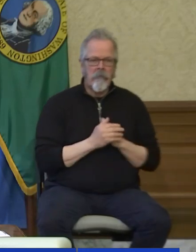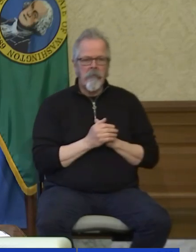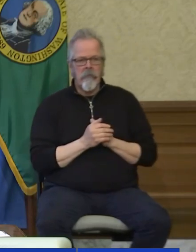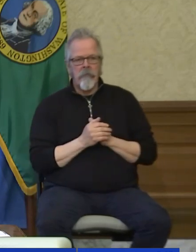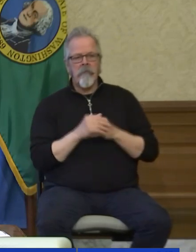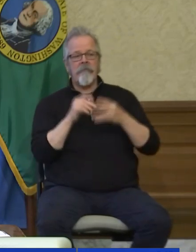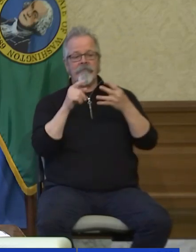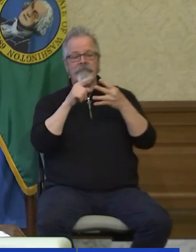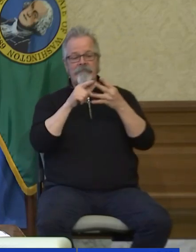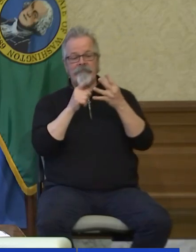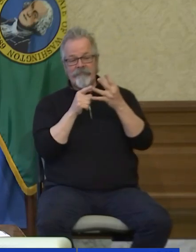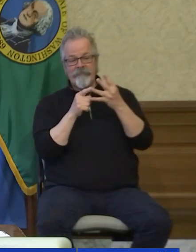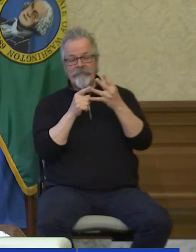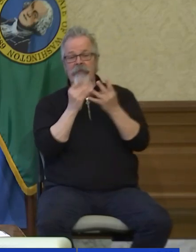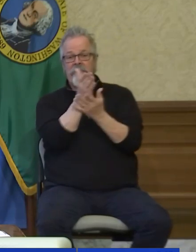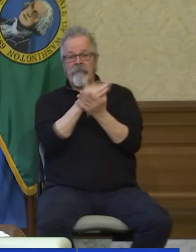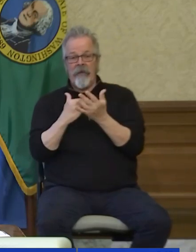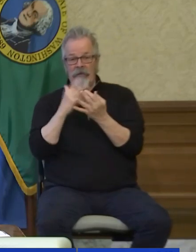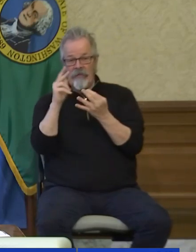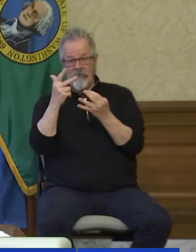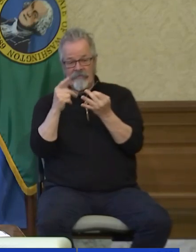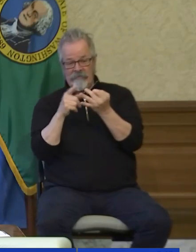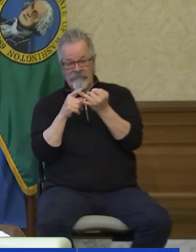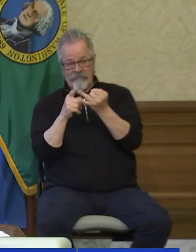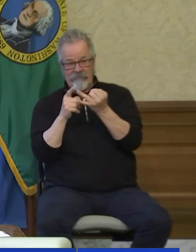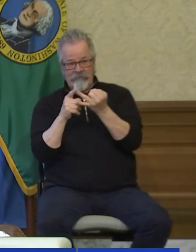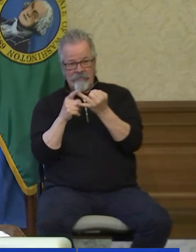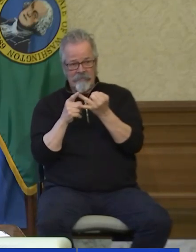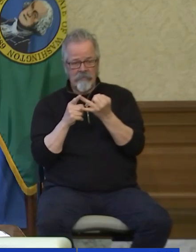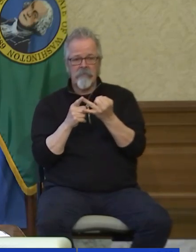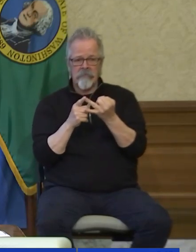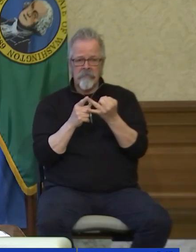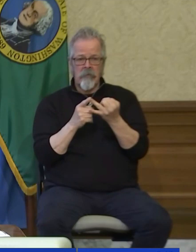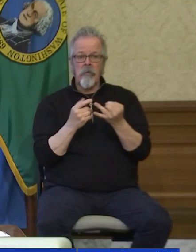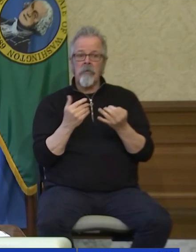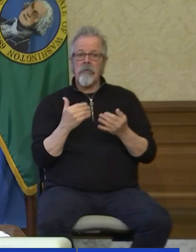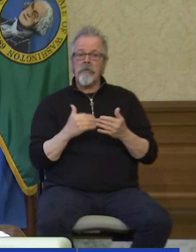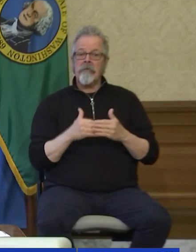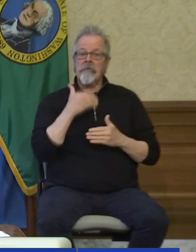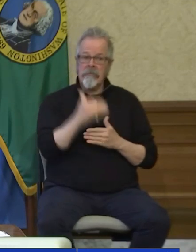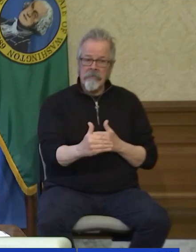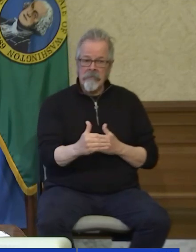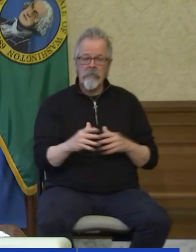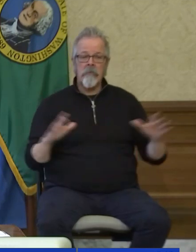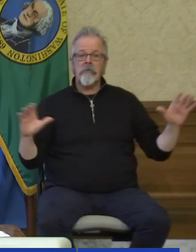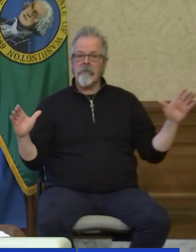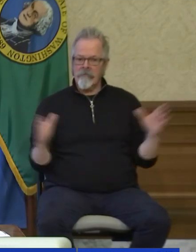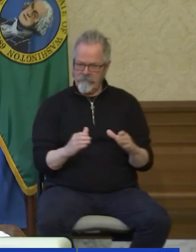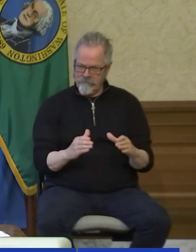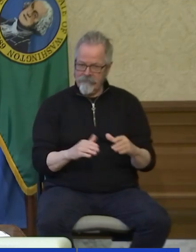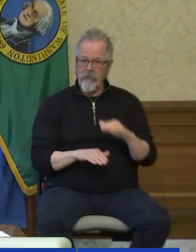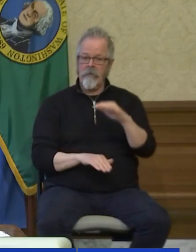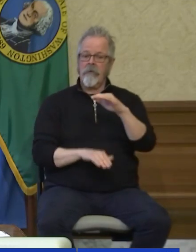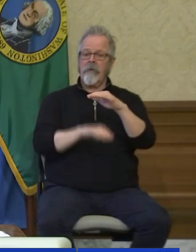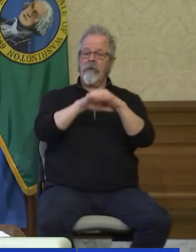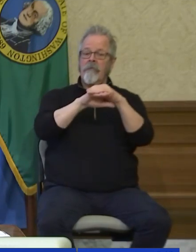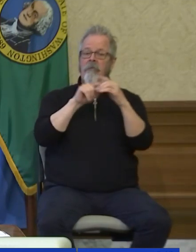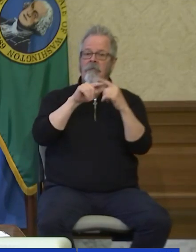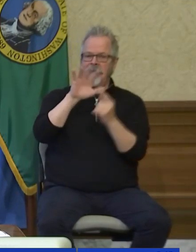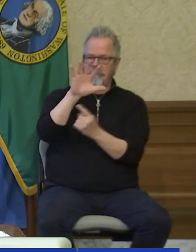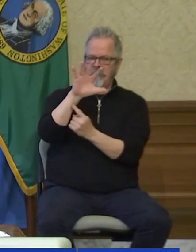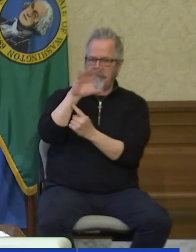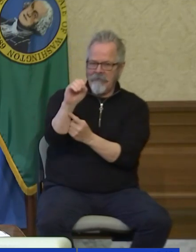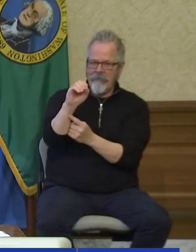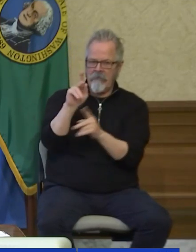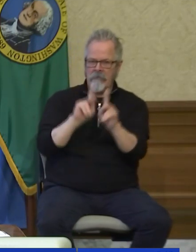including sports activities, and would resume non-essential travel. Restaurants would move up to 75%